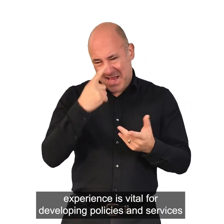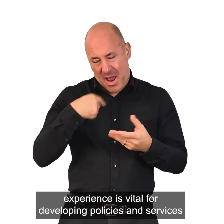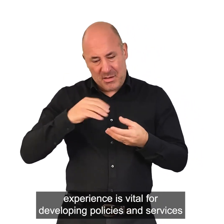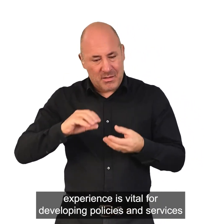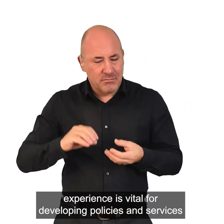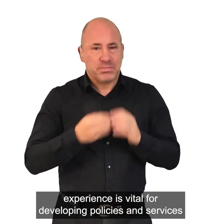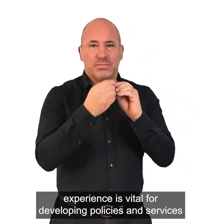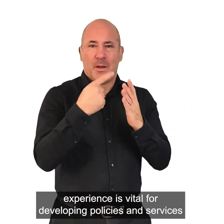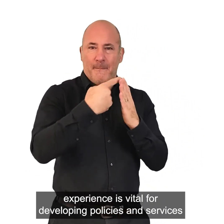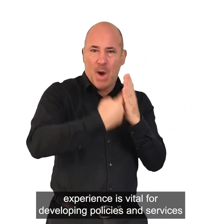and services